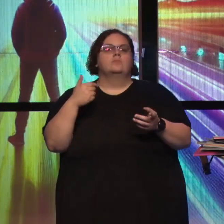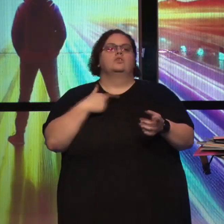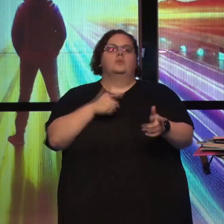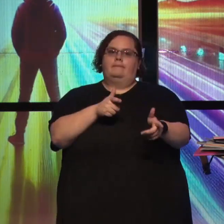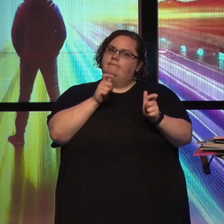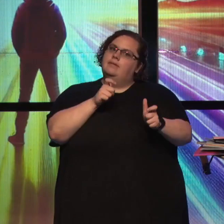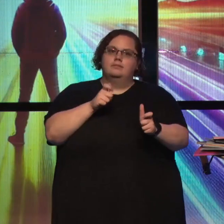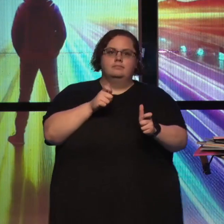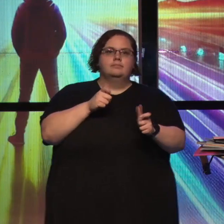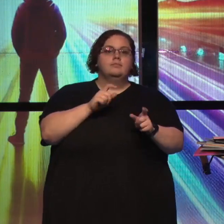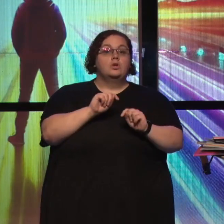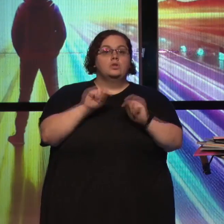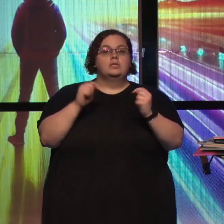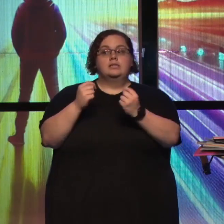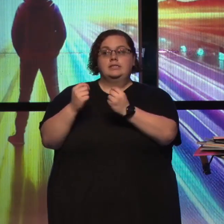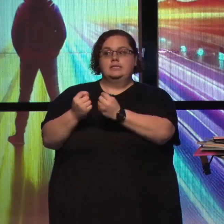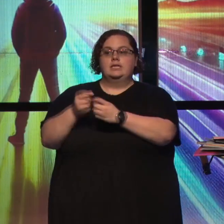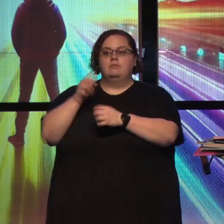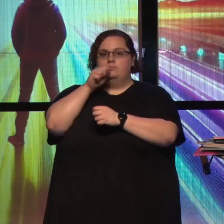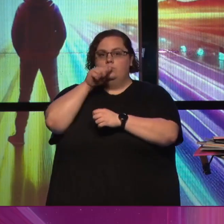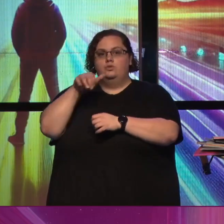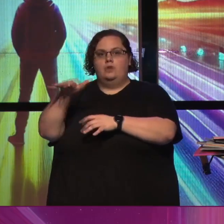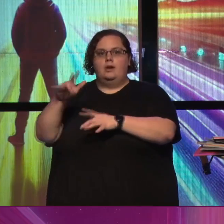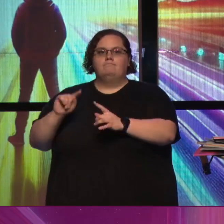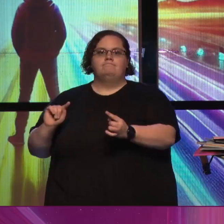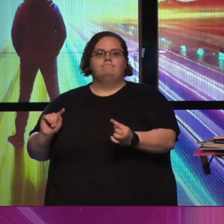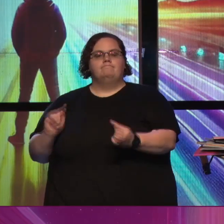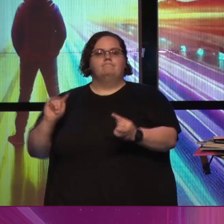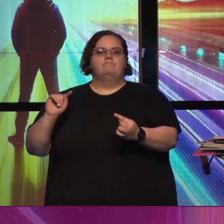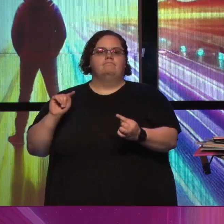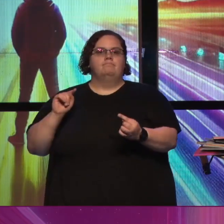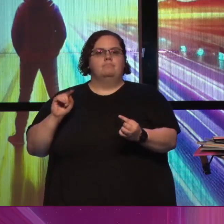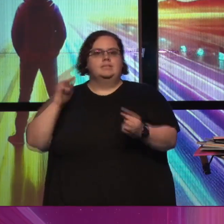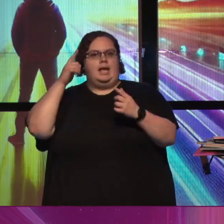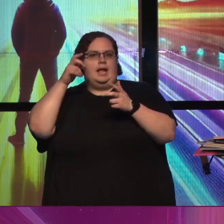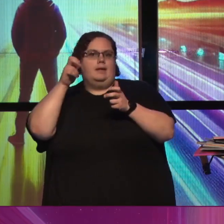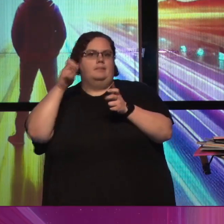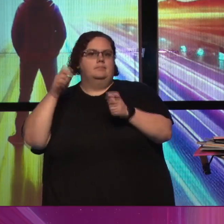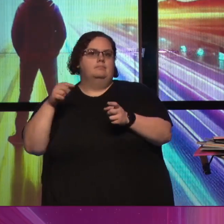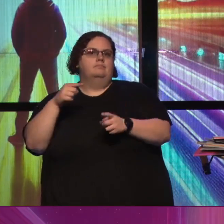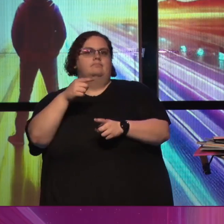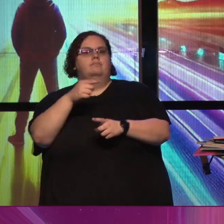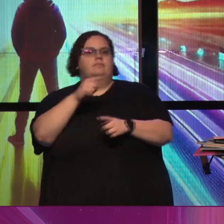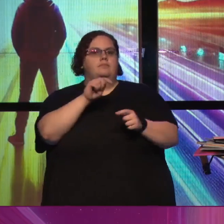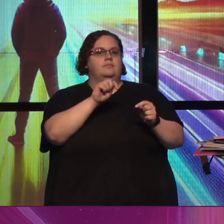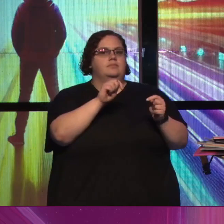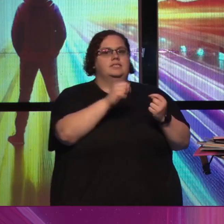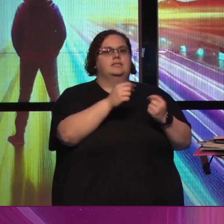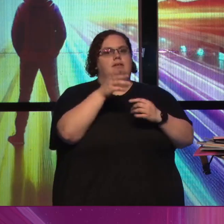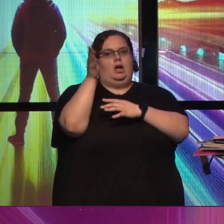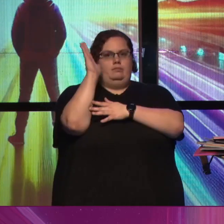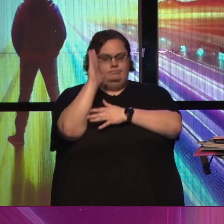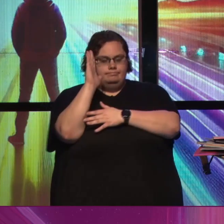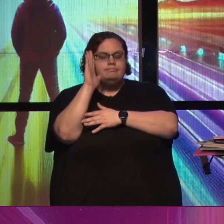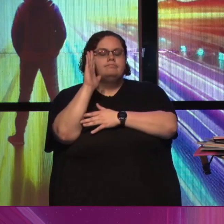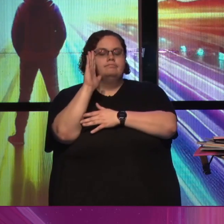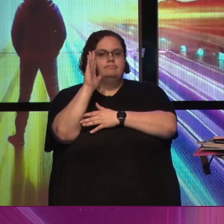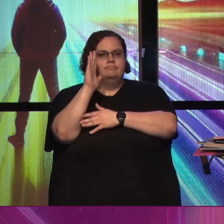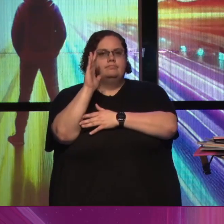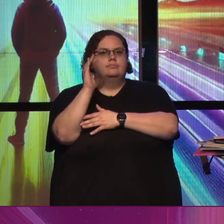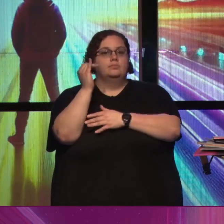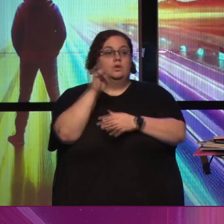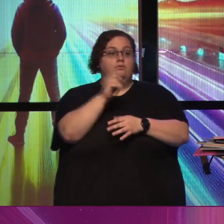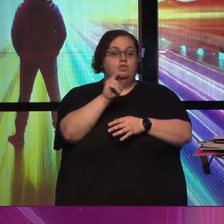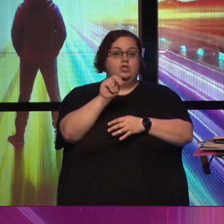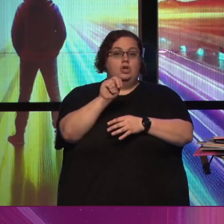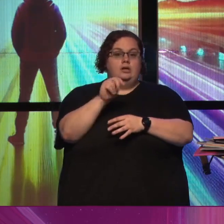quick. Team Dragon opposes the one true God. For John, that's a big deal. So for John says, if you're not with me, you're against